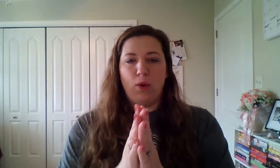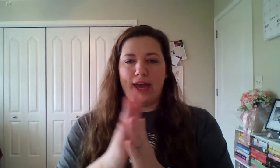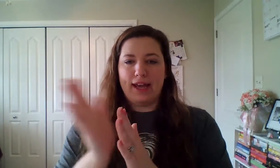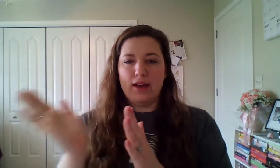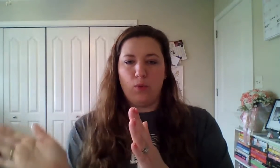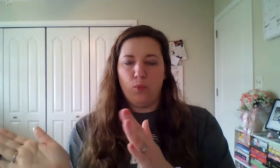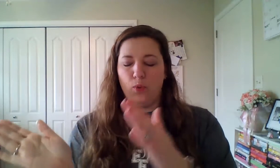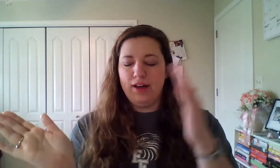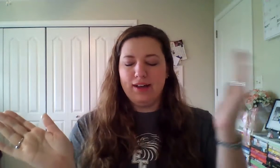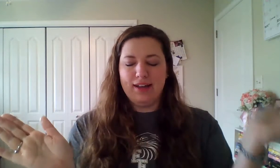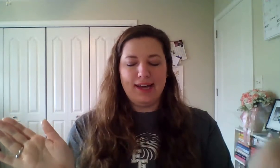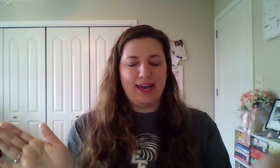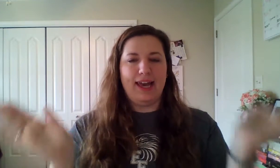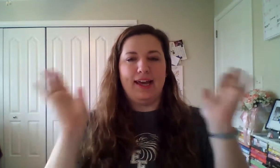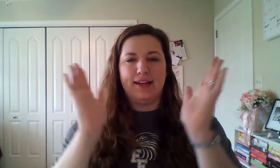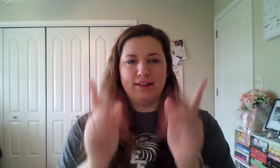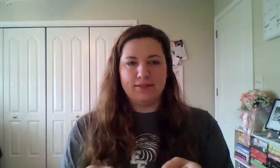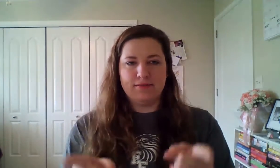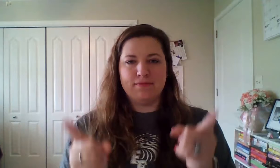Way, wa, a.